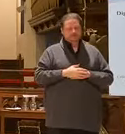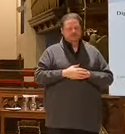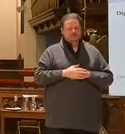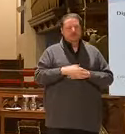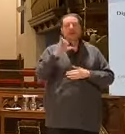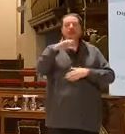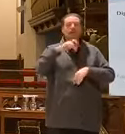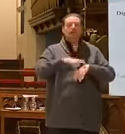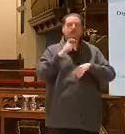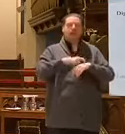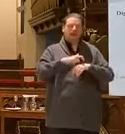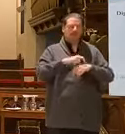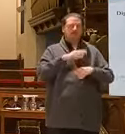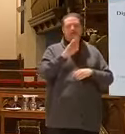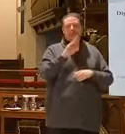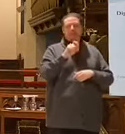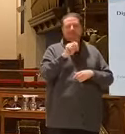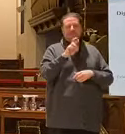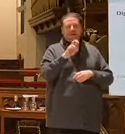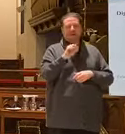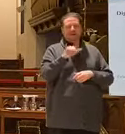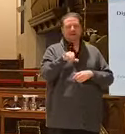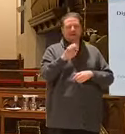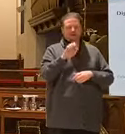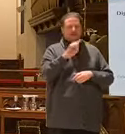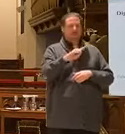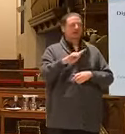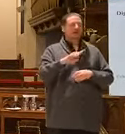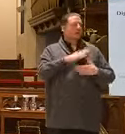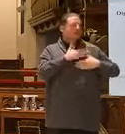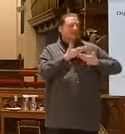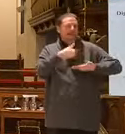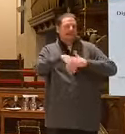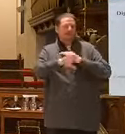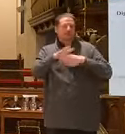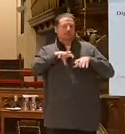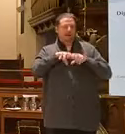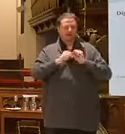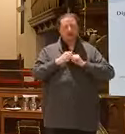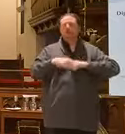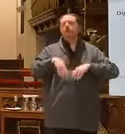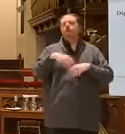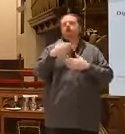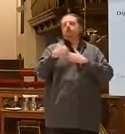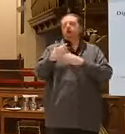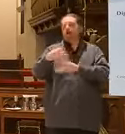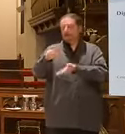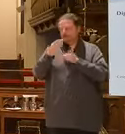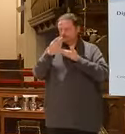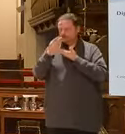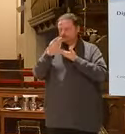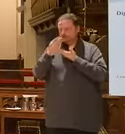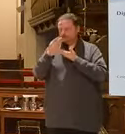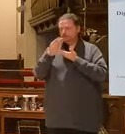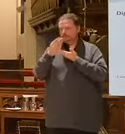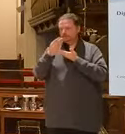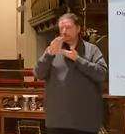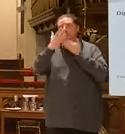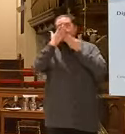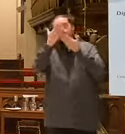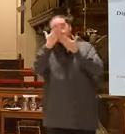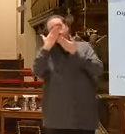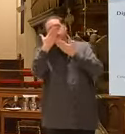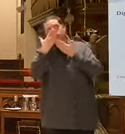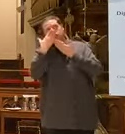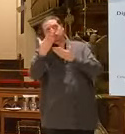At the time he was betrayed and entered willingly into his passion, he took bread, and giving